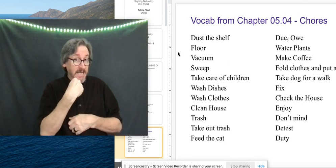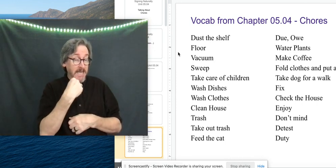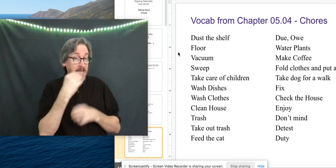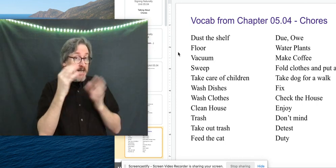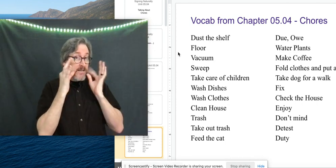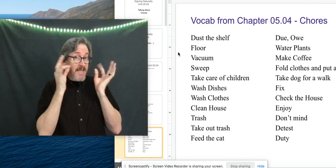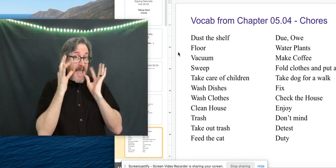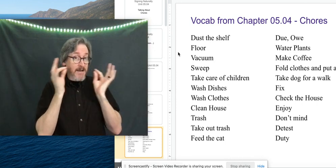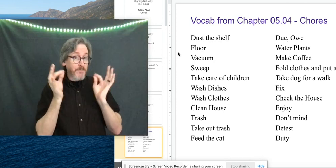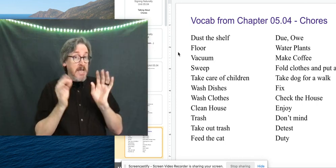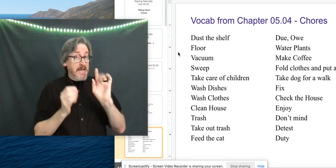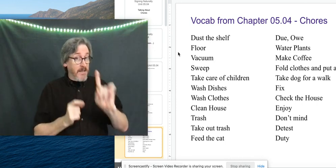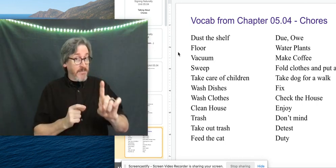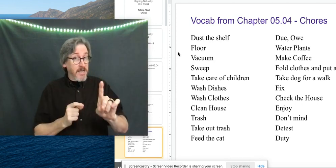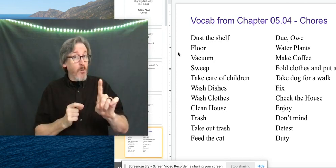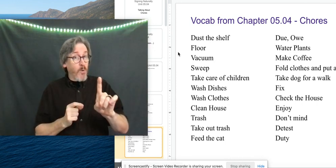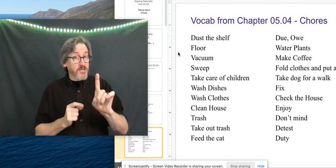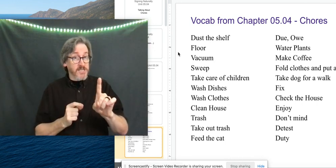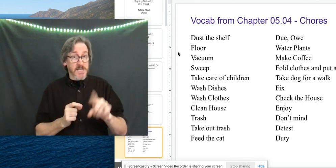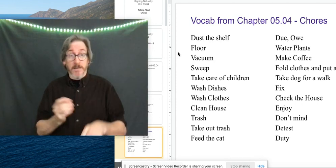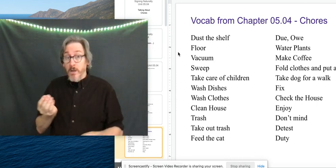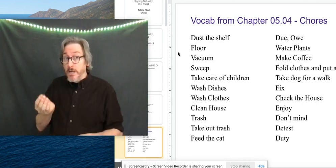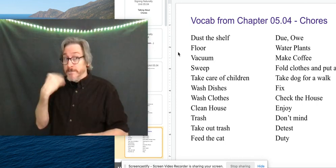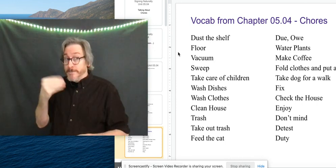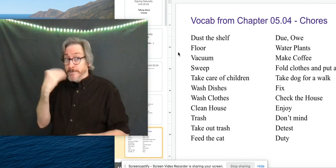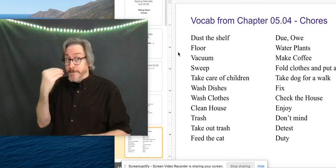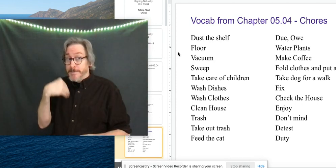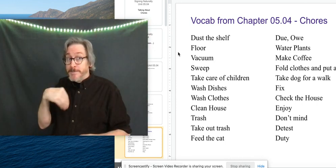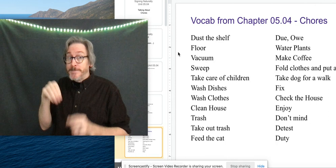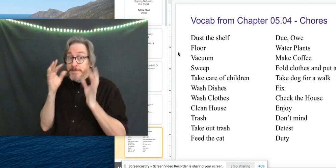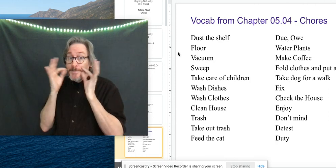Feed the cat. Now think about what just signed.